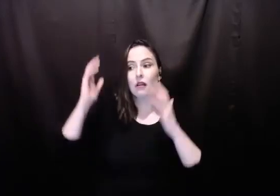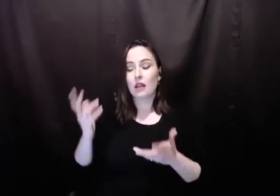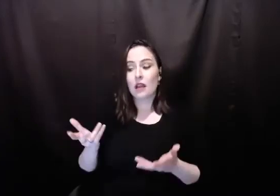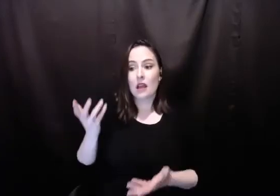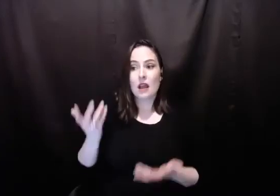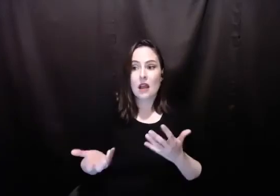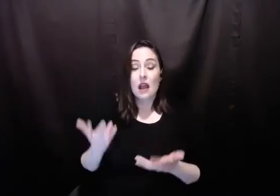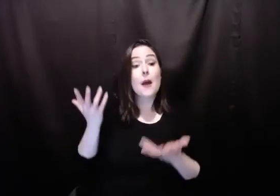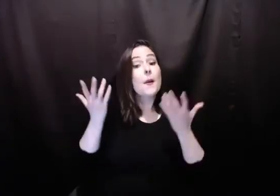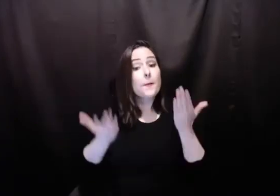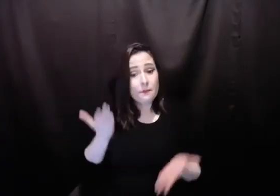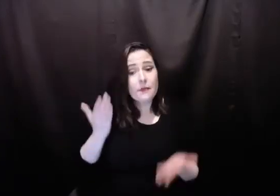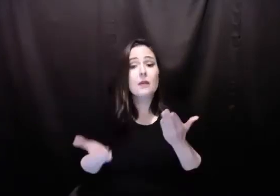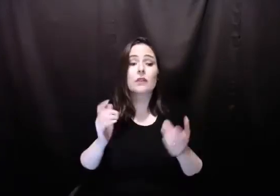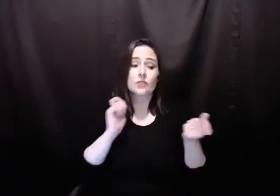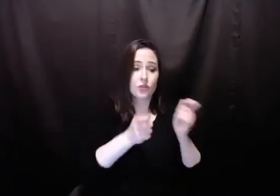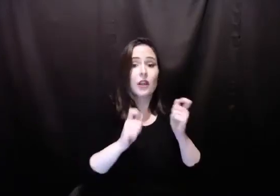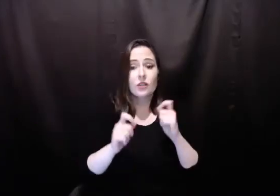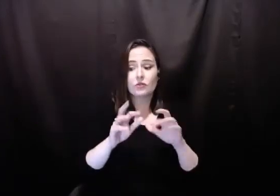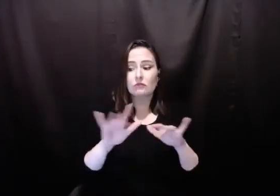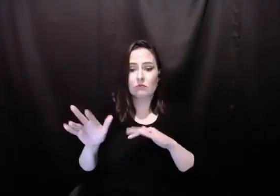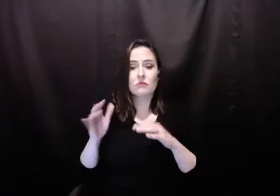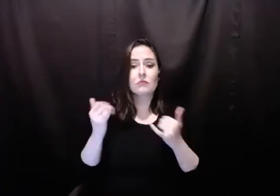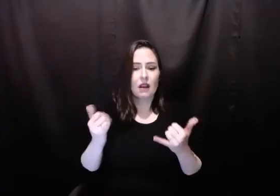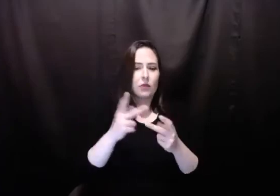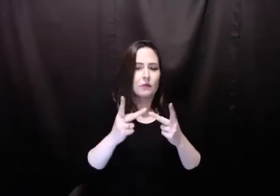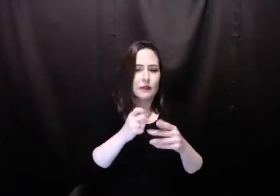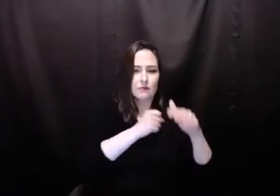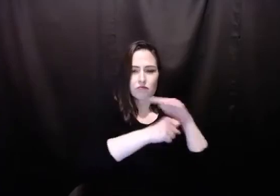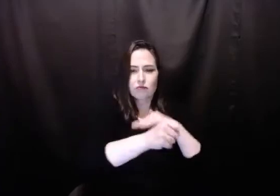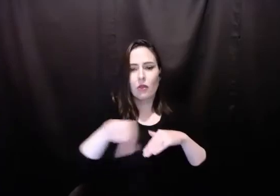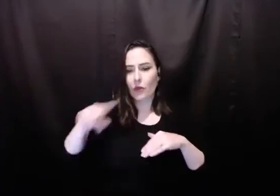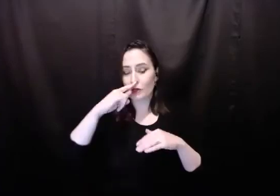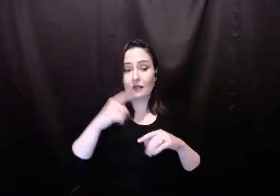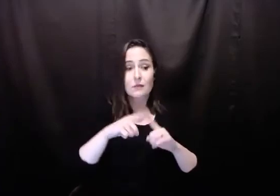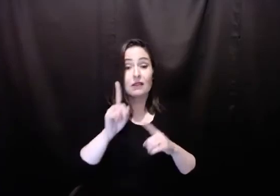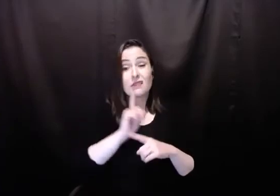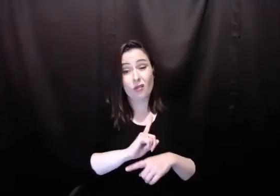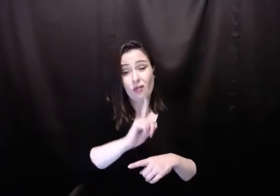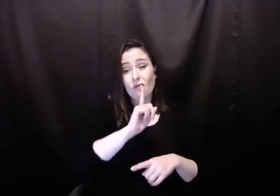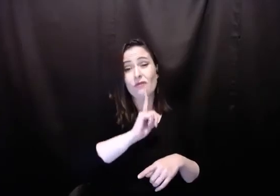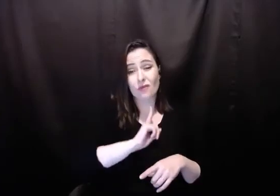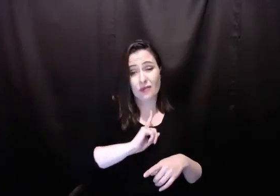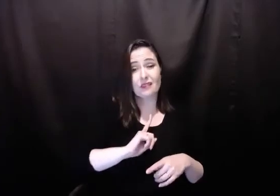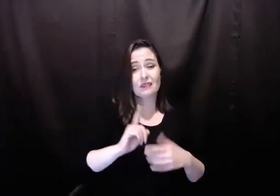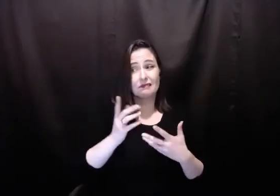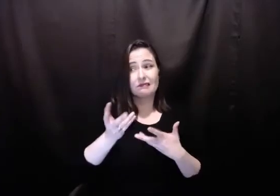to be unless you are in a network of men and women who know, as too few do, what